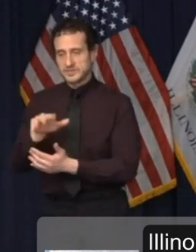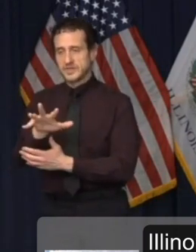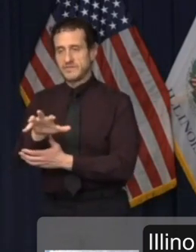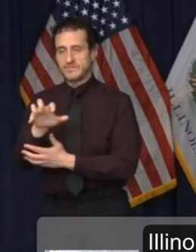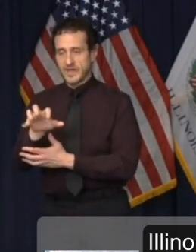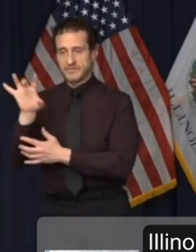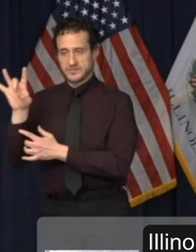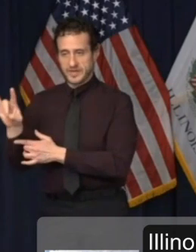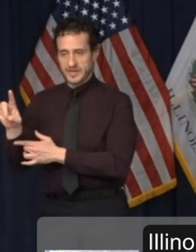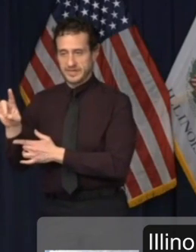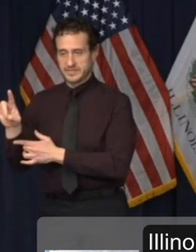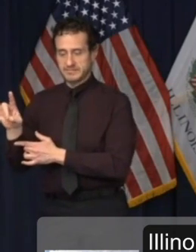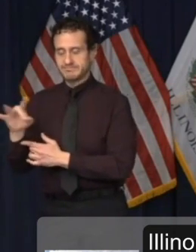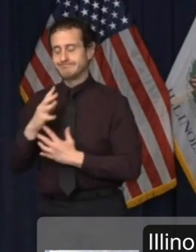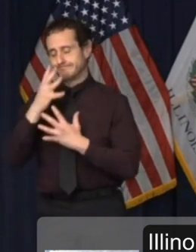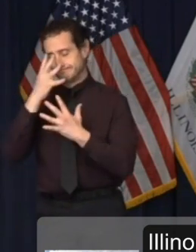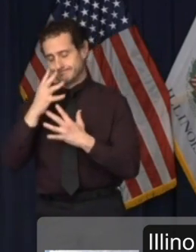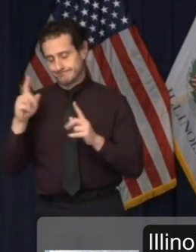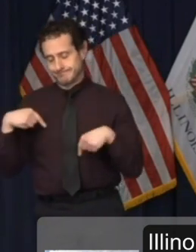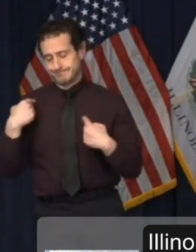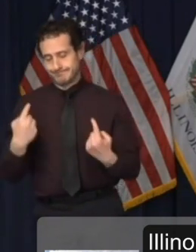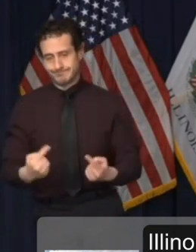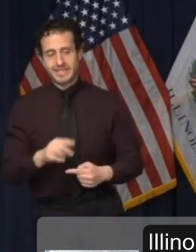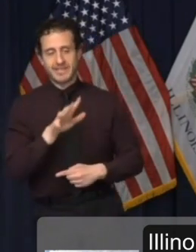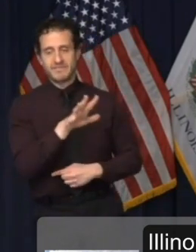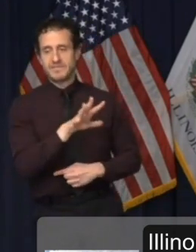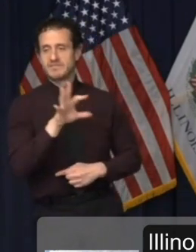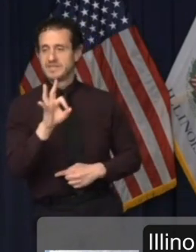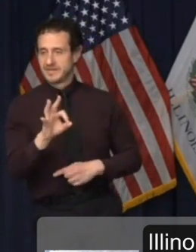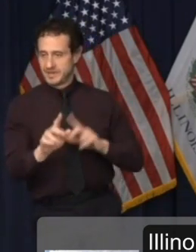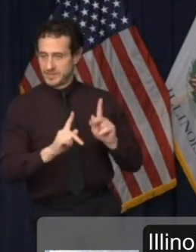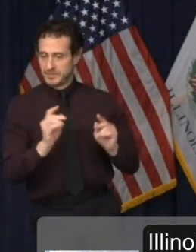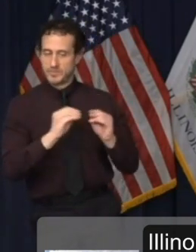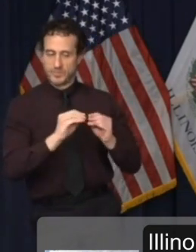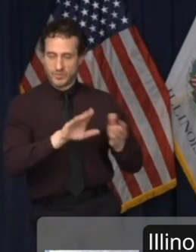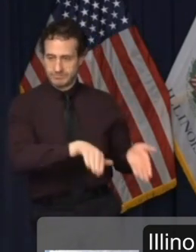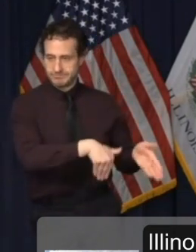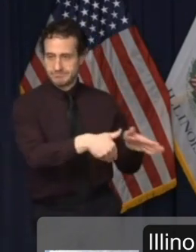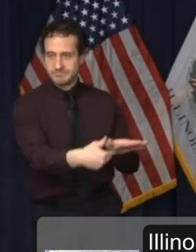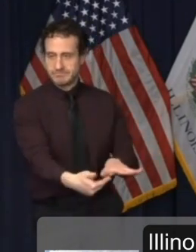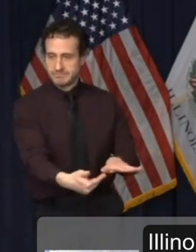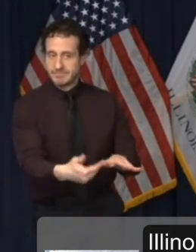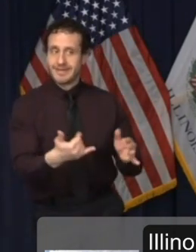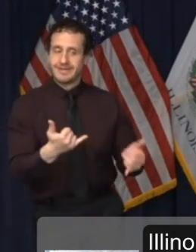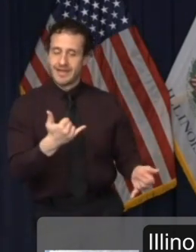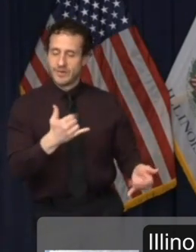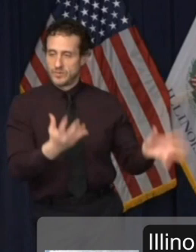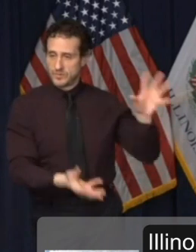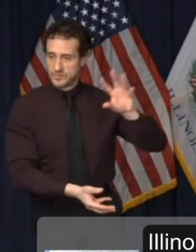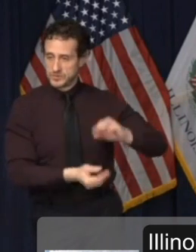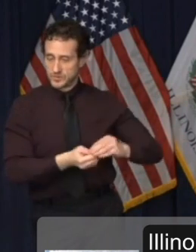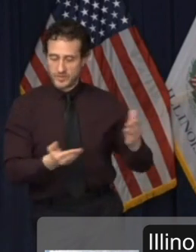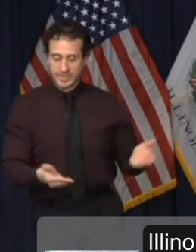31,508. Unfortunately, there were 59 new fatalities, bringing our statewide total to